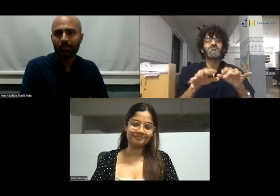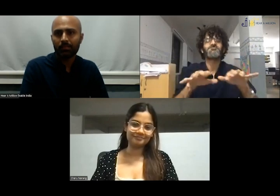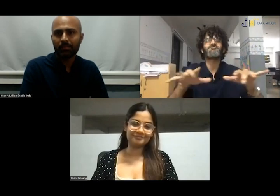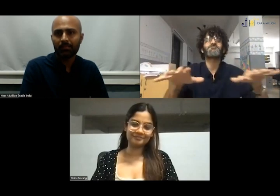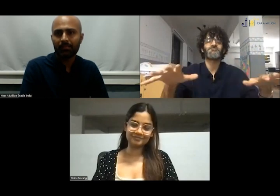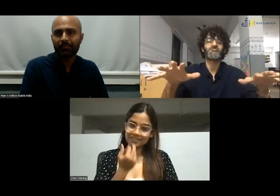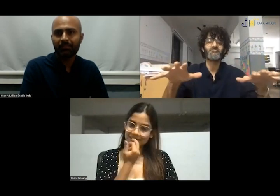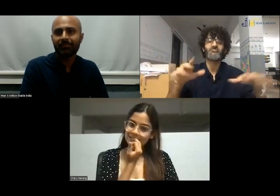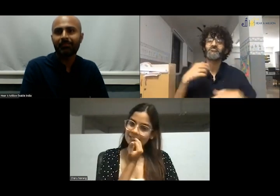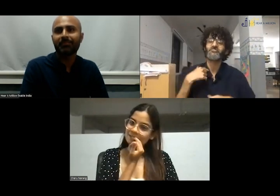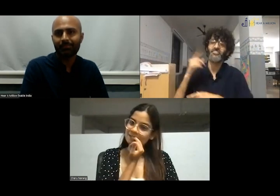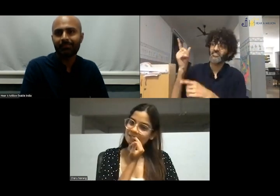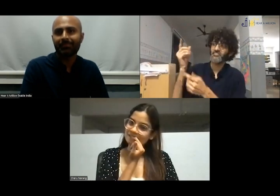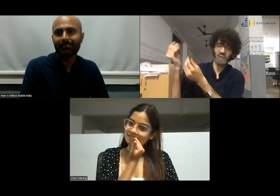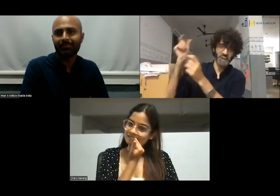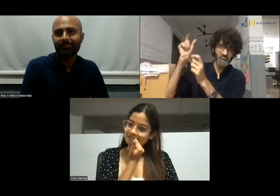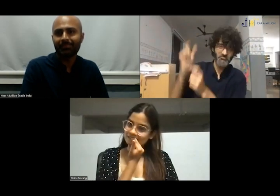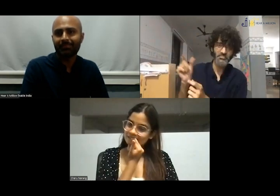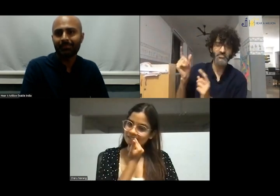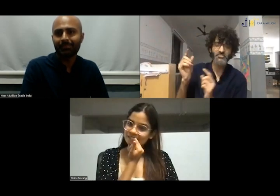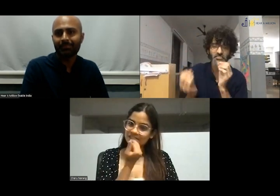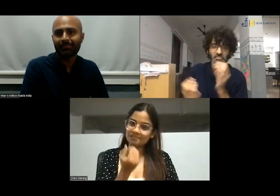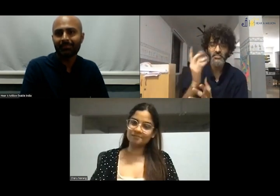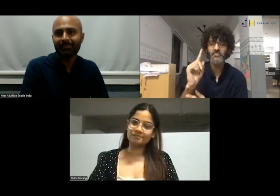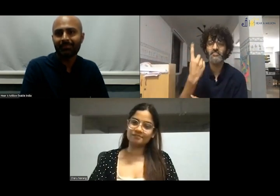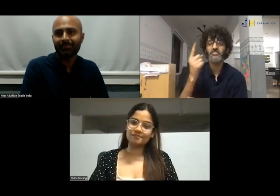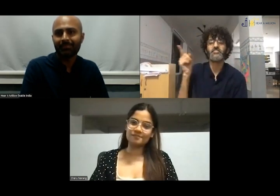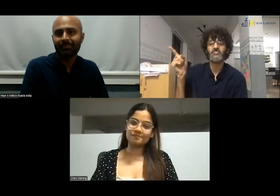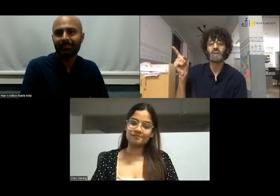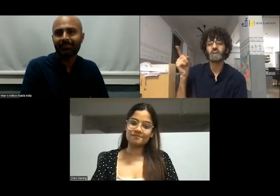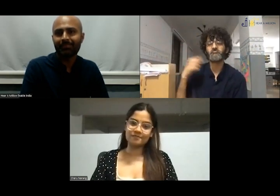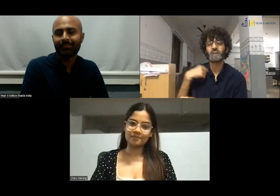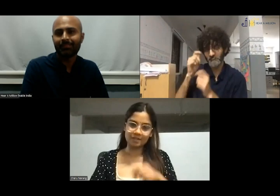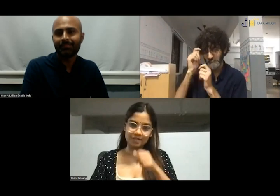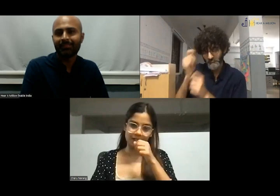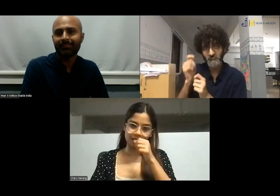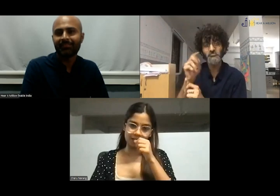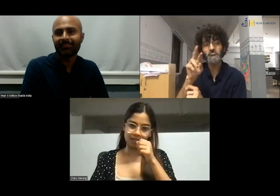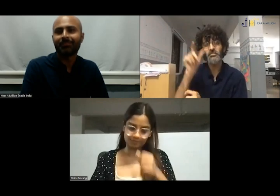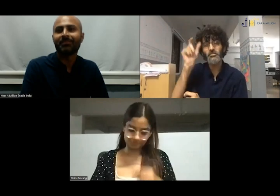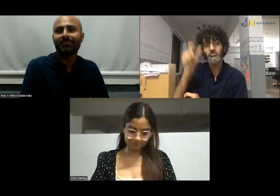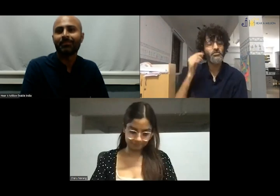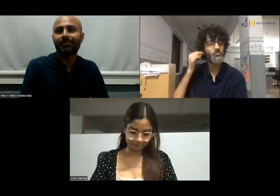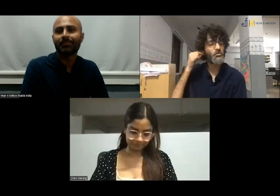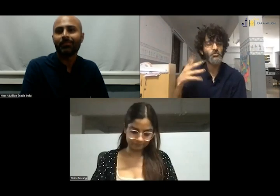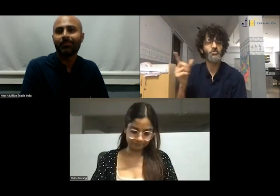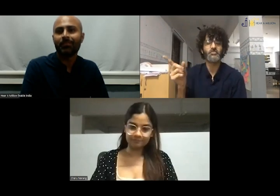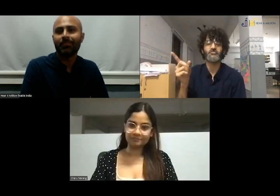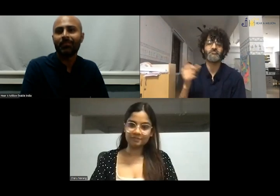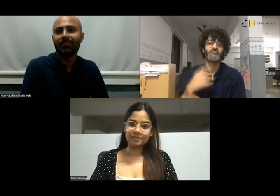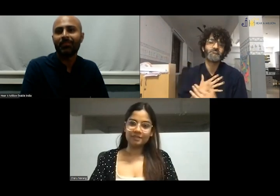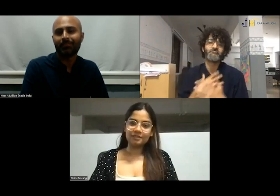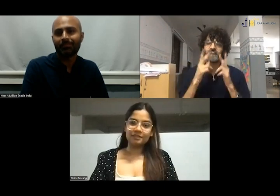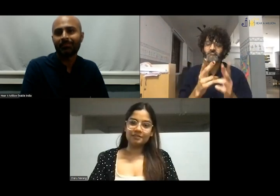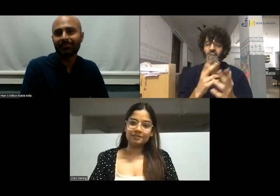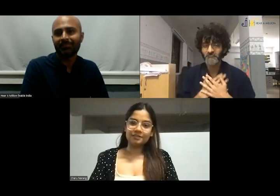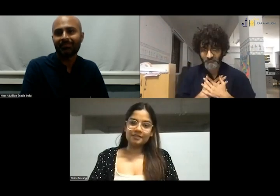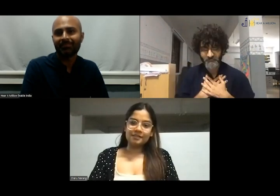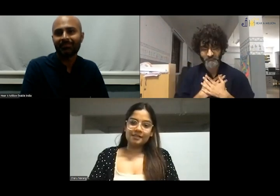And when the person dug the sea and found out that thing,